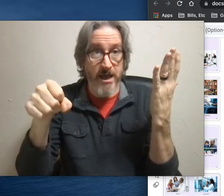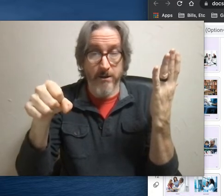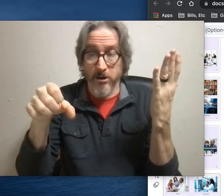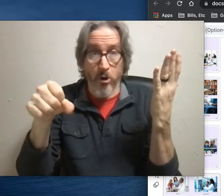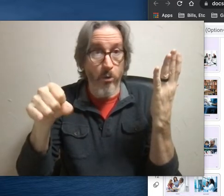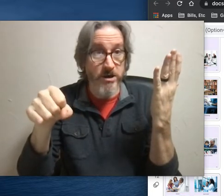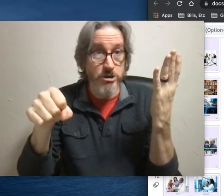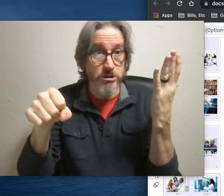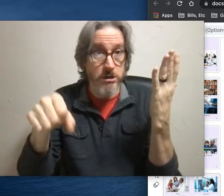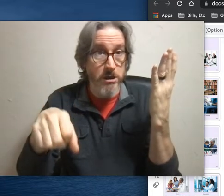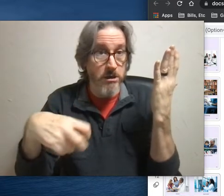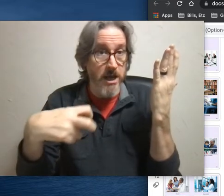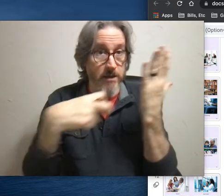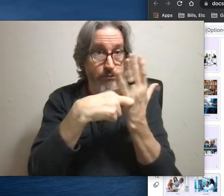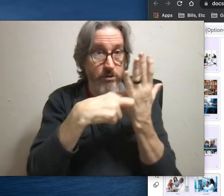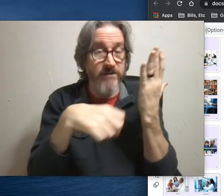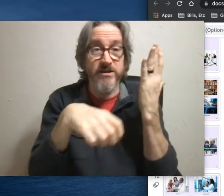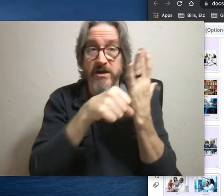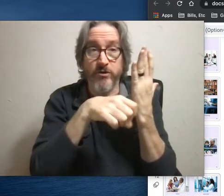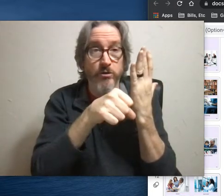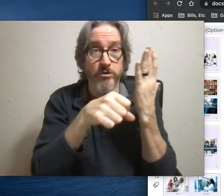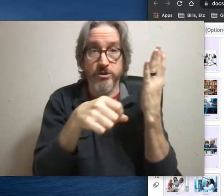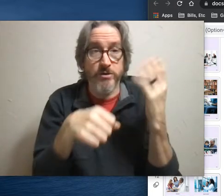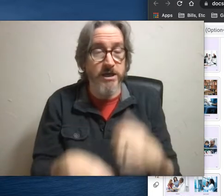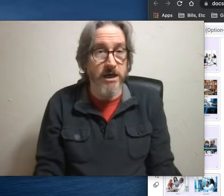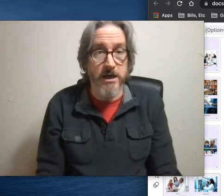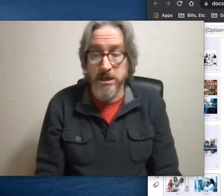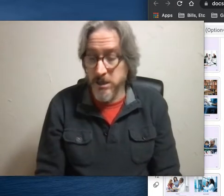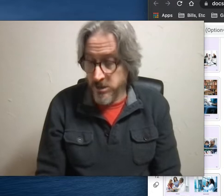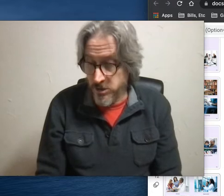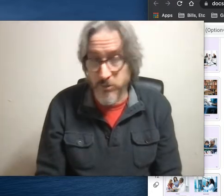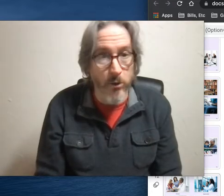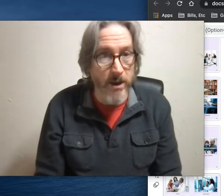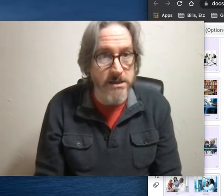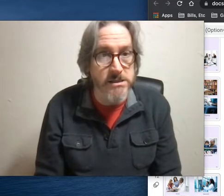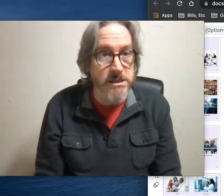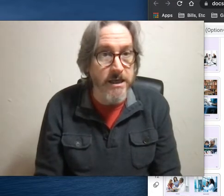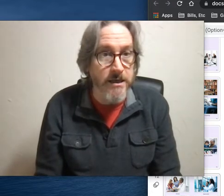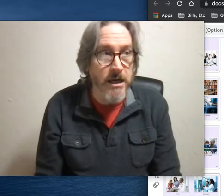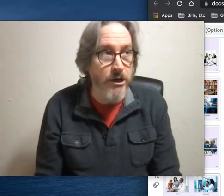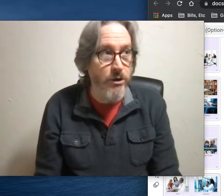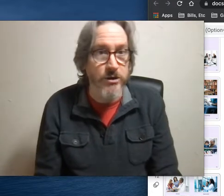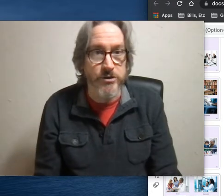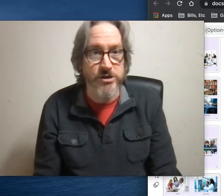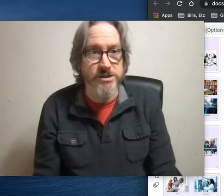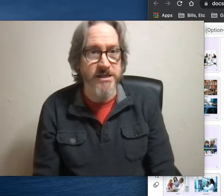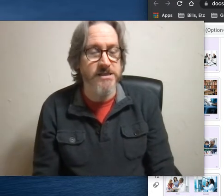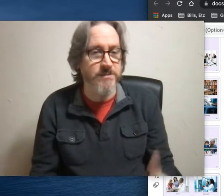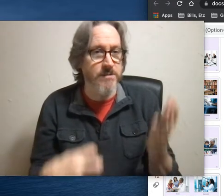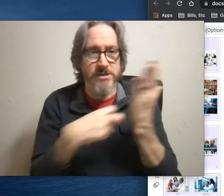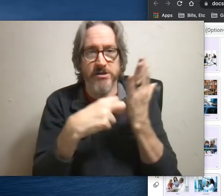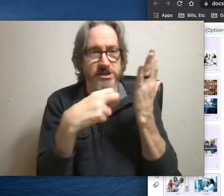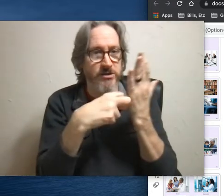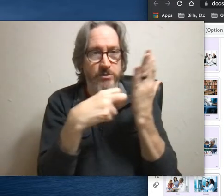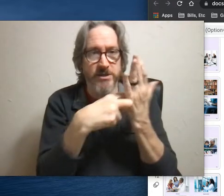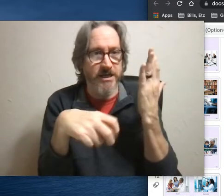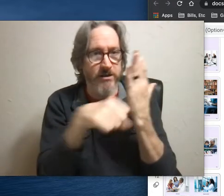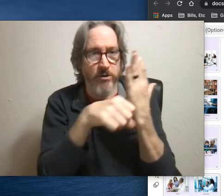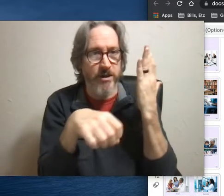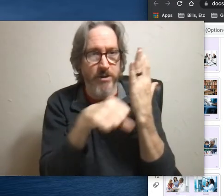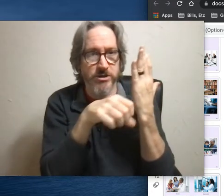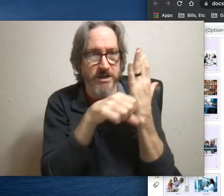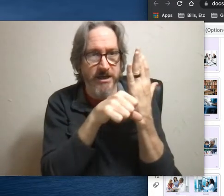a hole punch. Even if you do the railways in New York and New Jersey, sometimes they'll still do